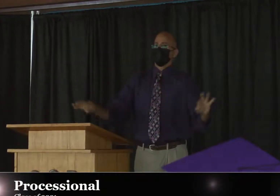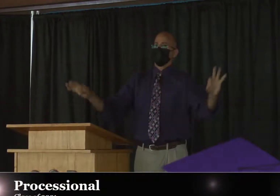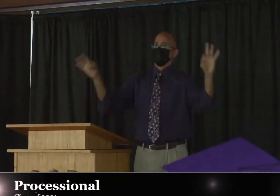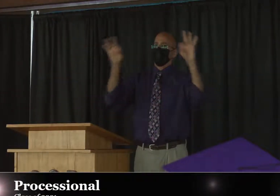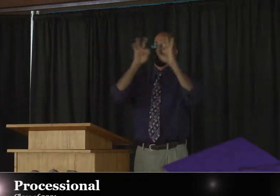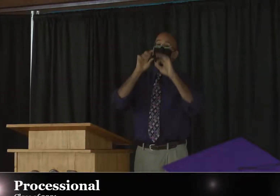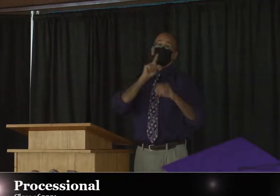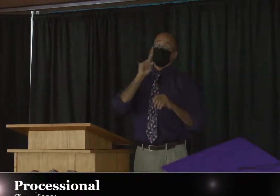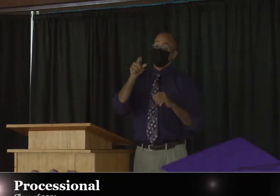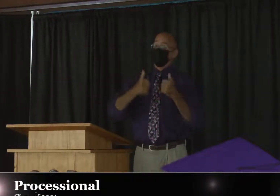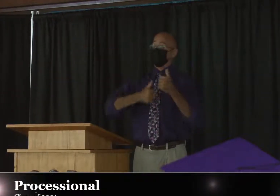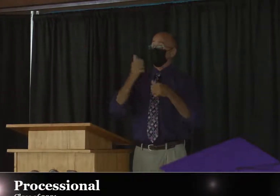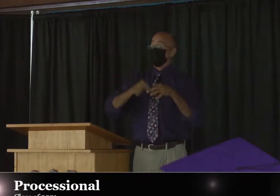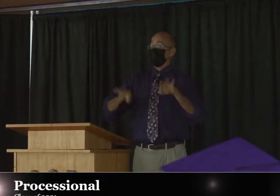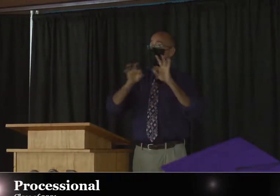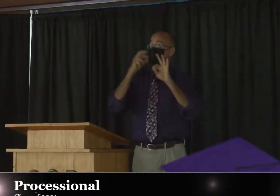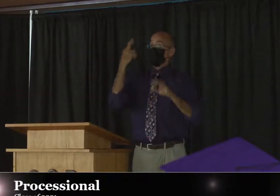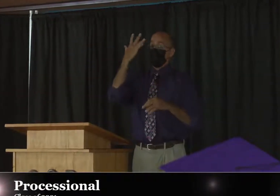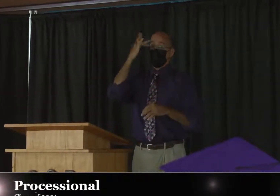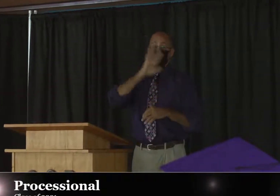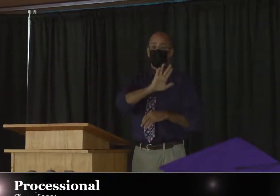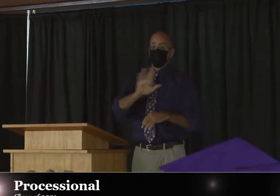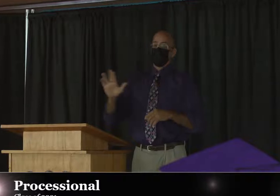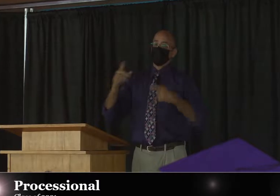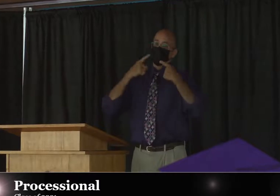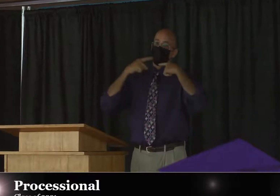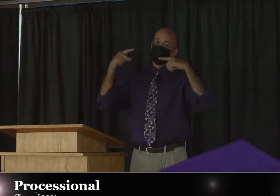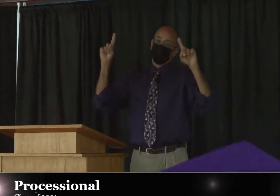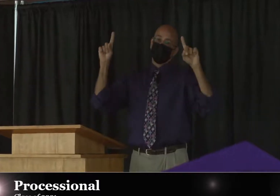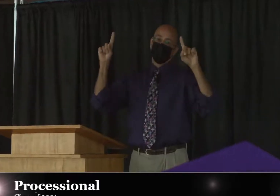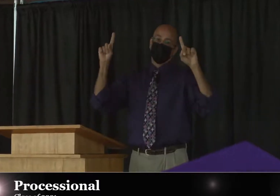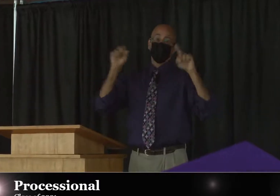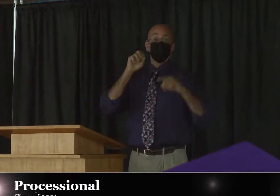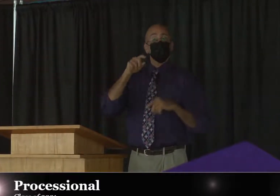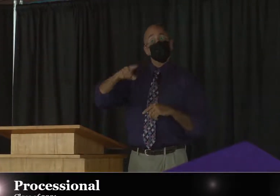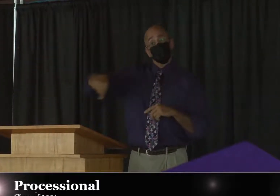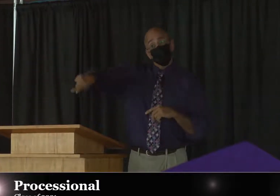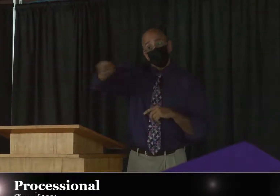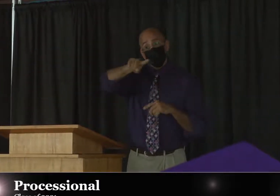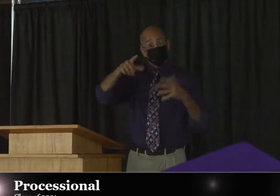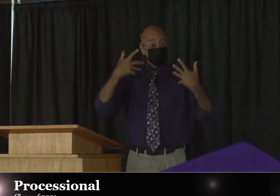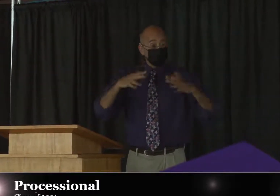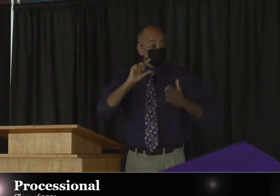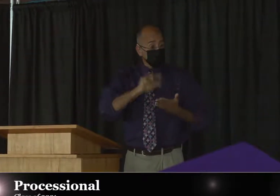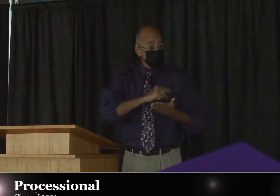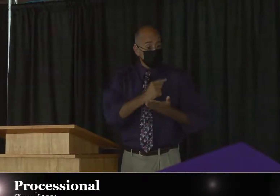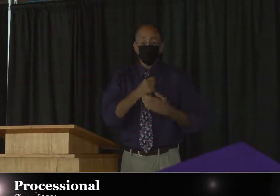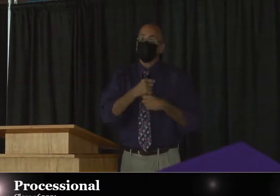Parents, thank you for the support that you gave, the very valuable support in helping these graduates be successful.